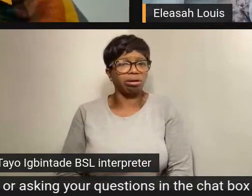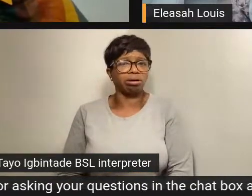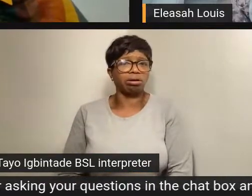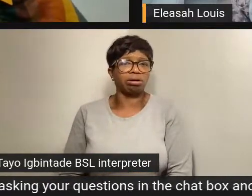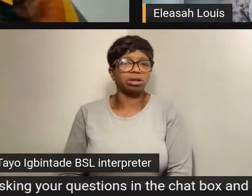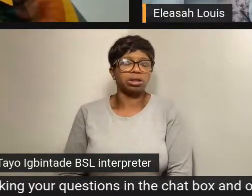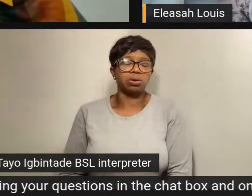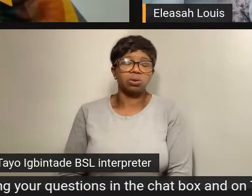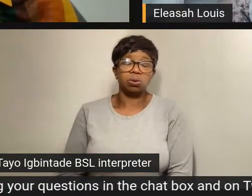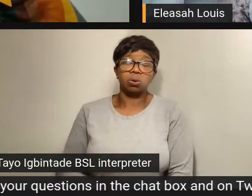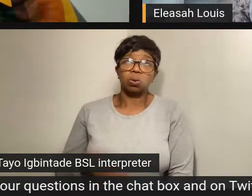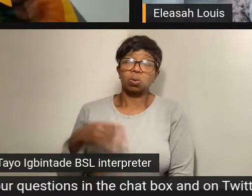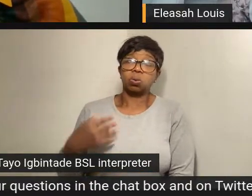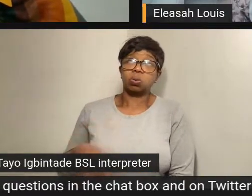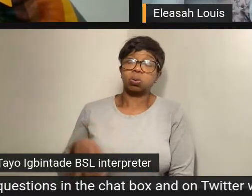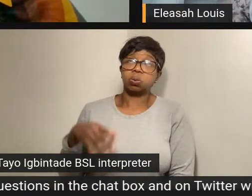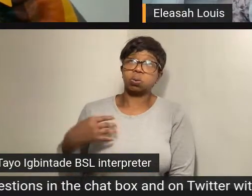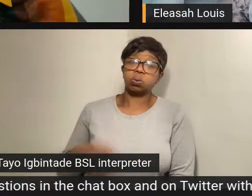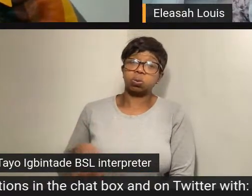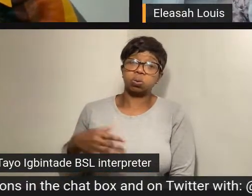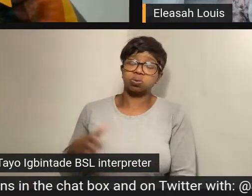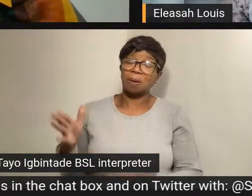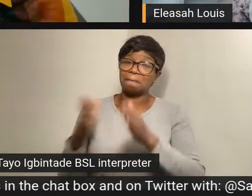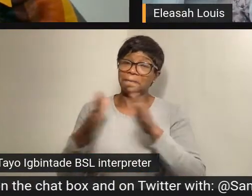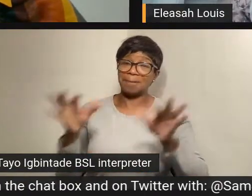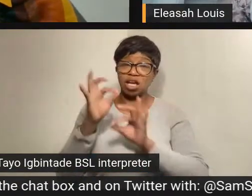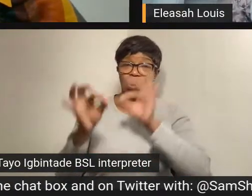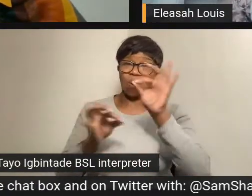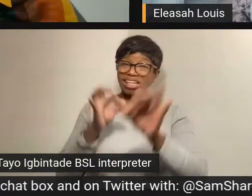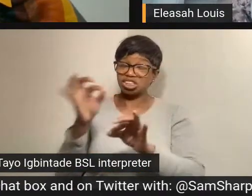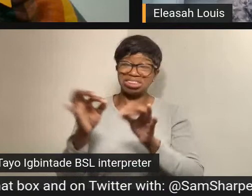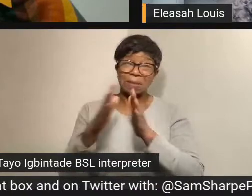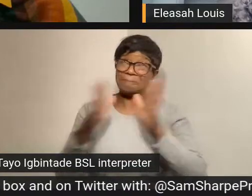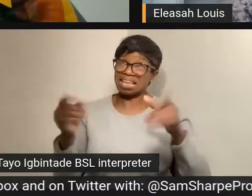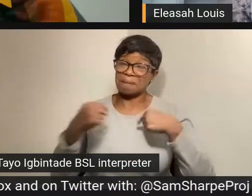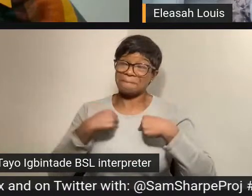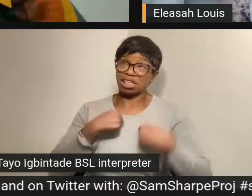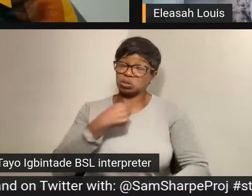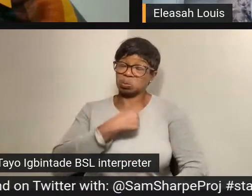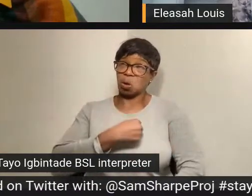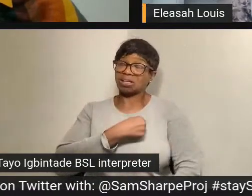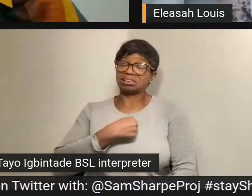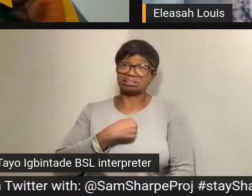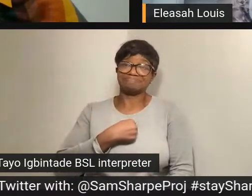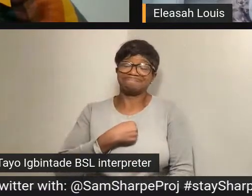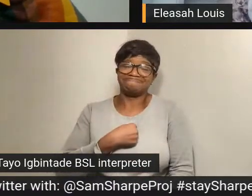Oof, Paul, that's a really, really big question, probably bigger than me, to be honest.